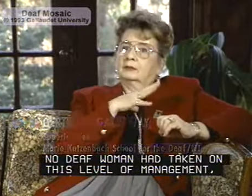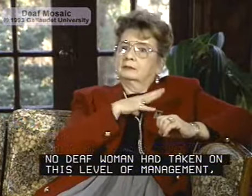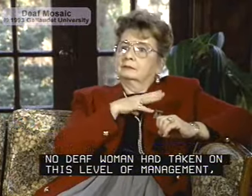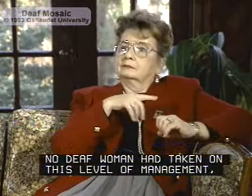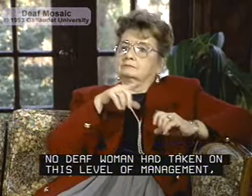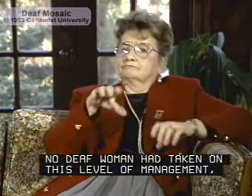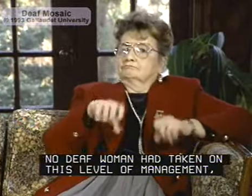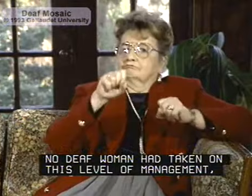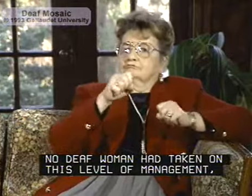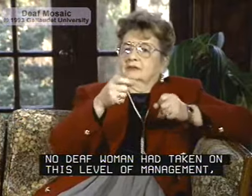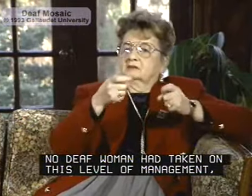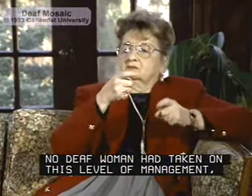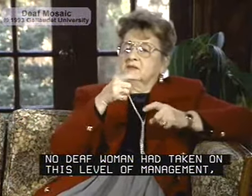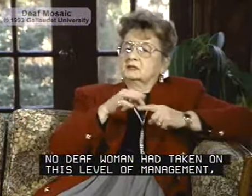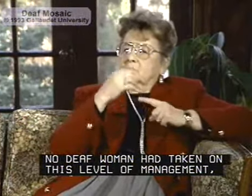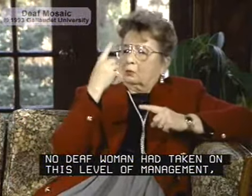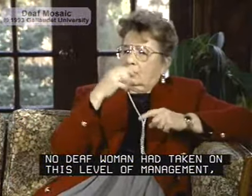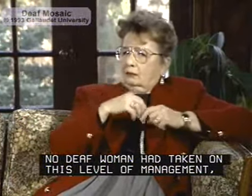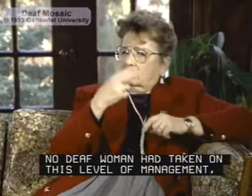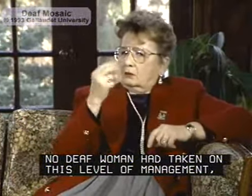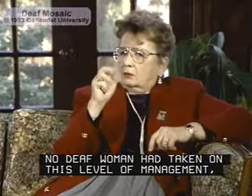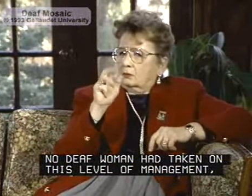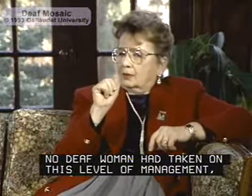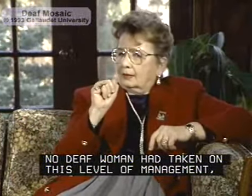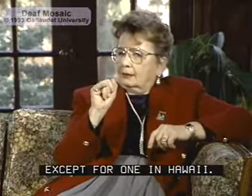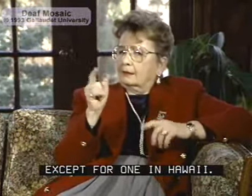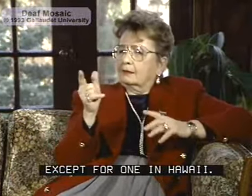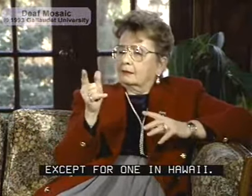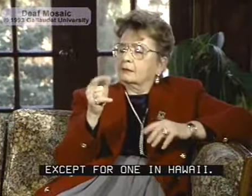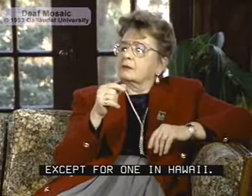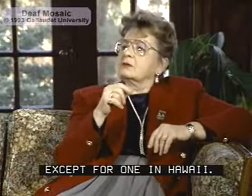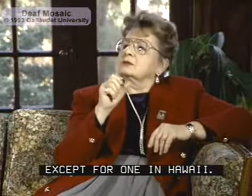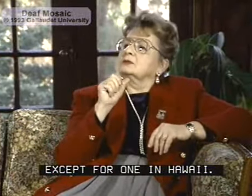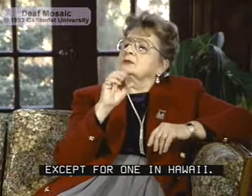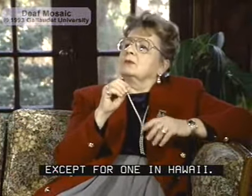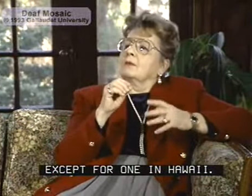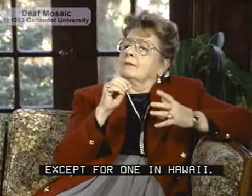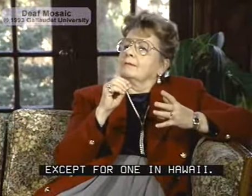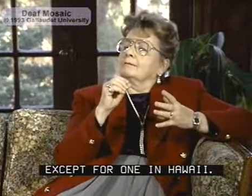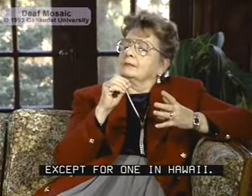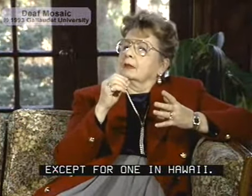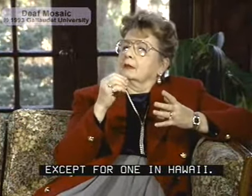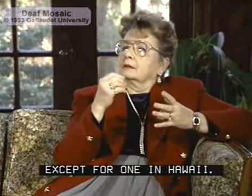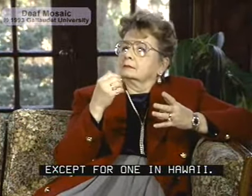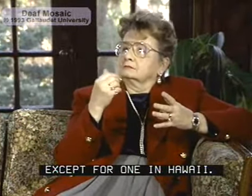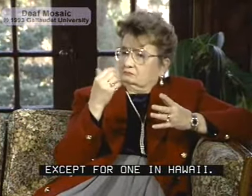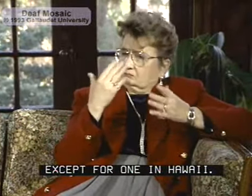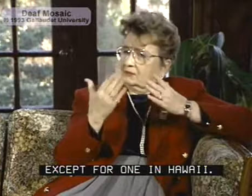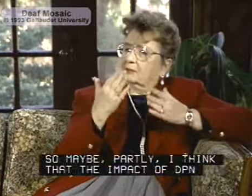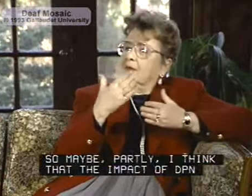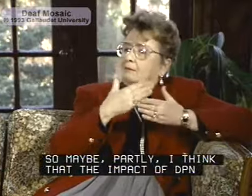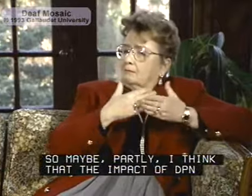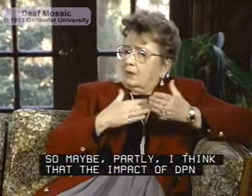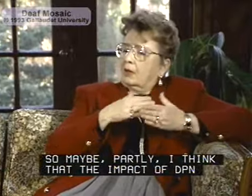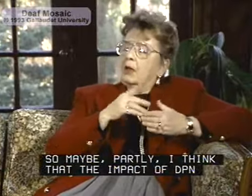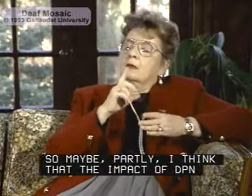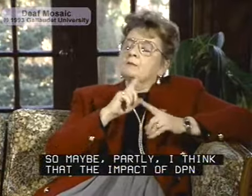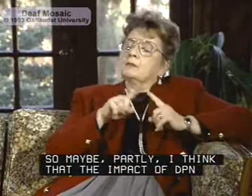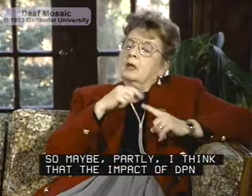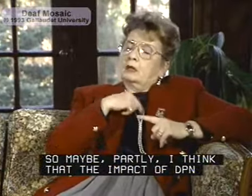deaf woman had taken on this level of management, except for one in Hawaii. So maybe,